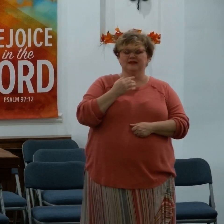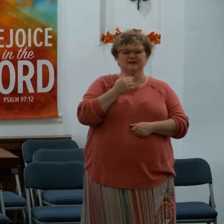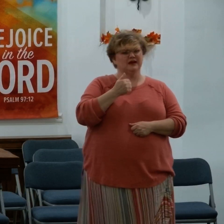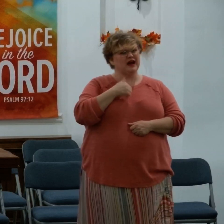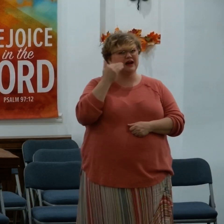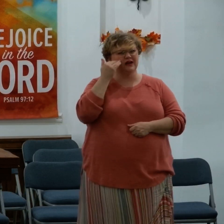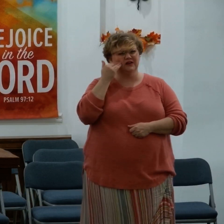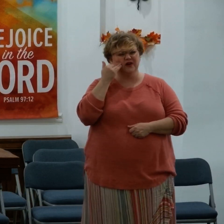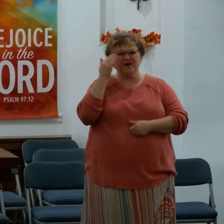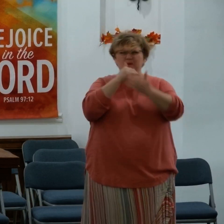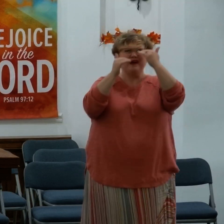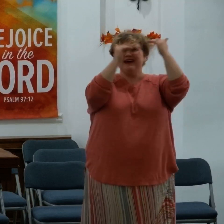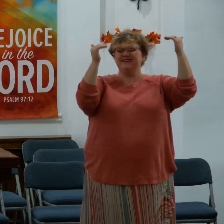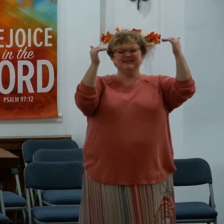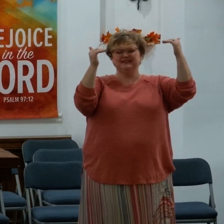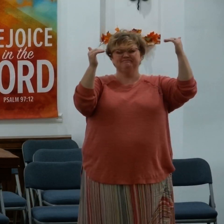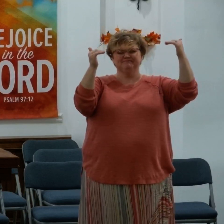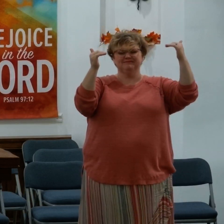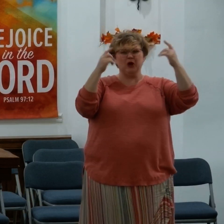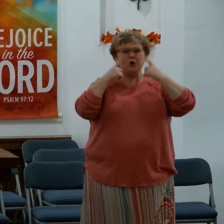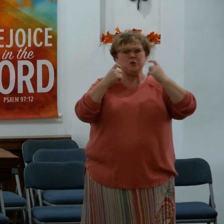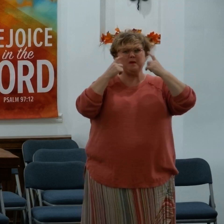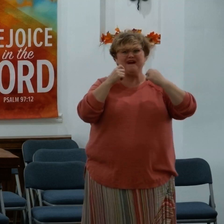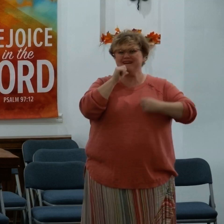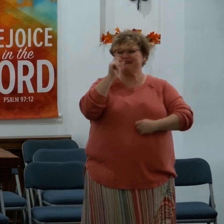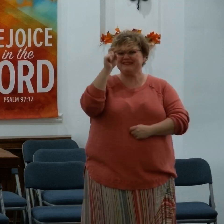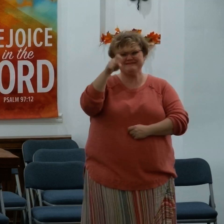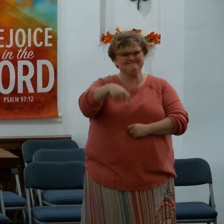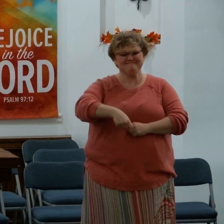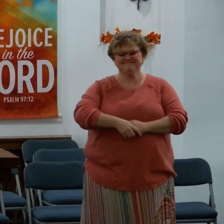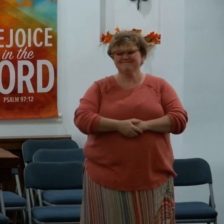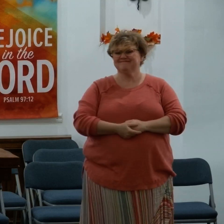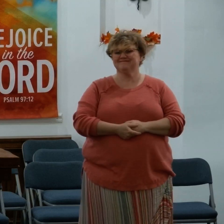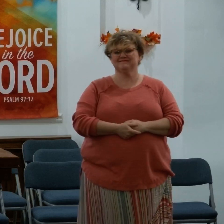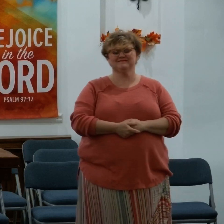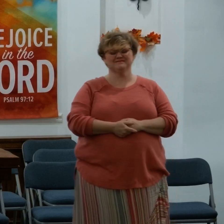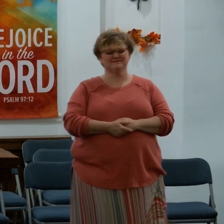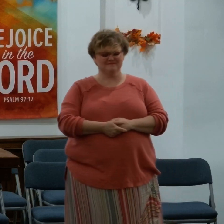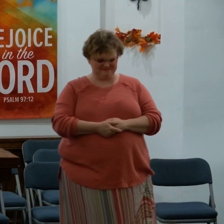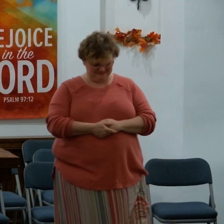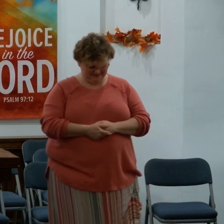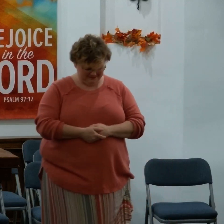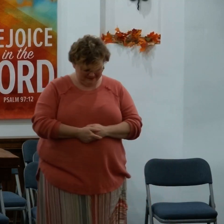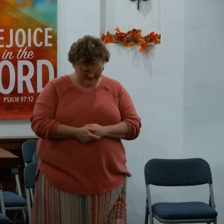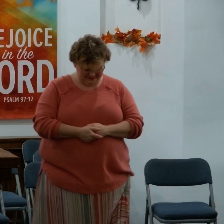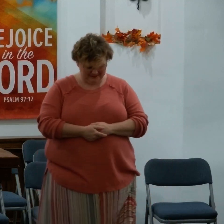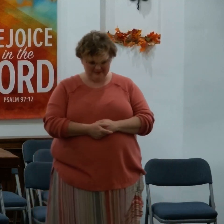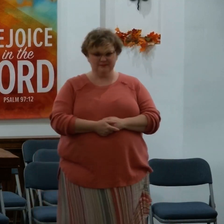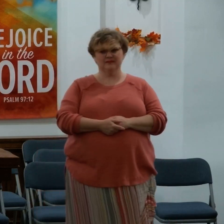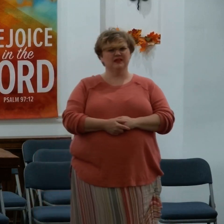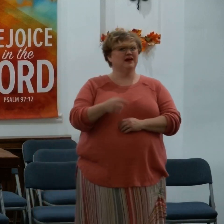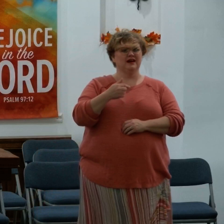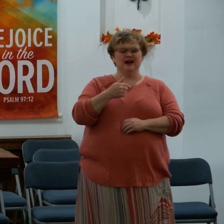I know that up in heaven you're not supposed to cry,